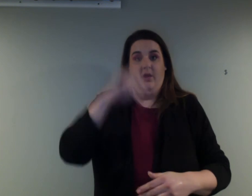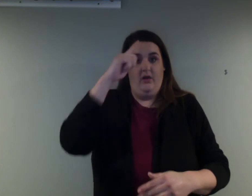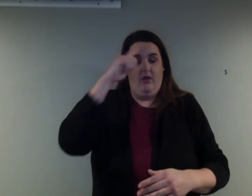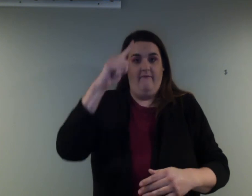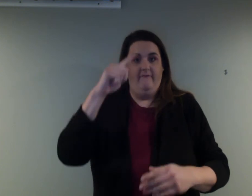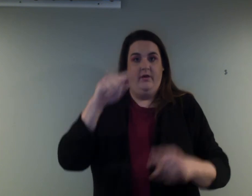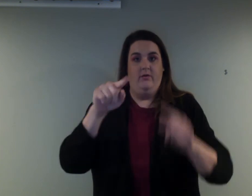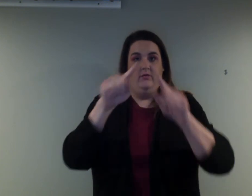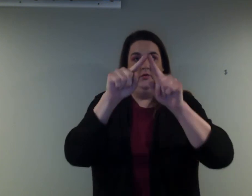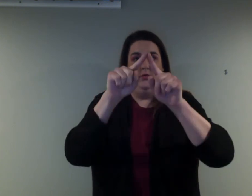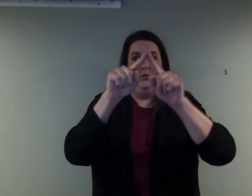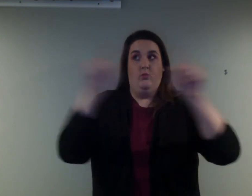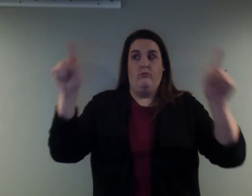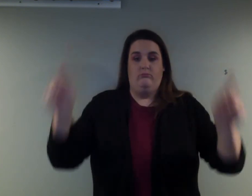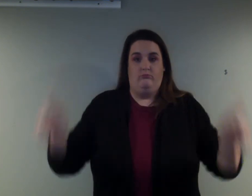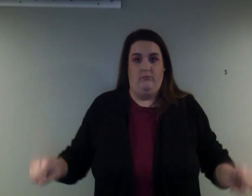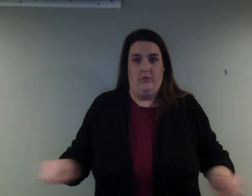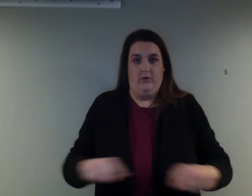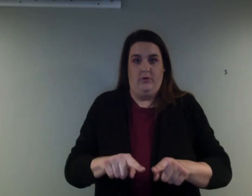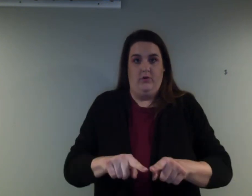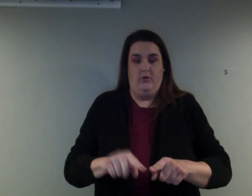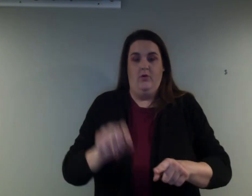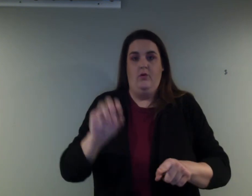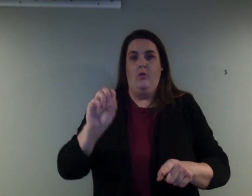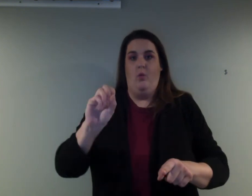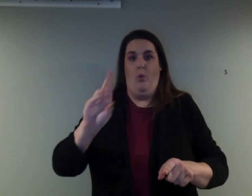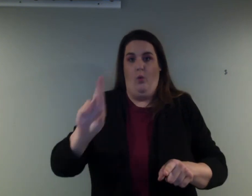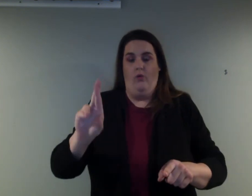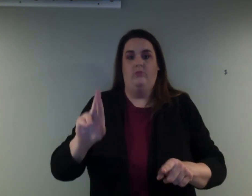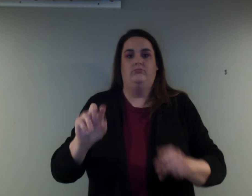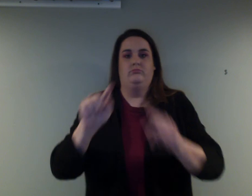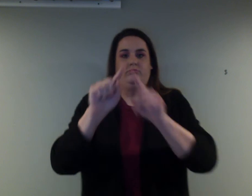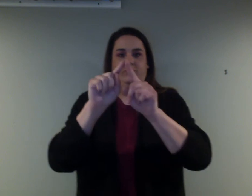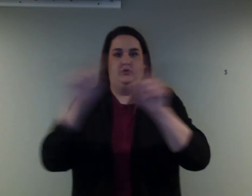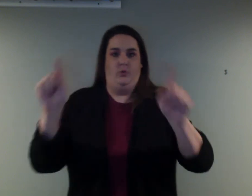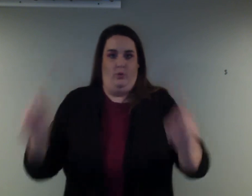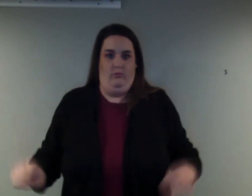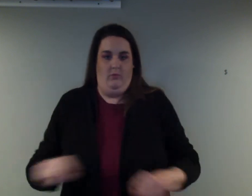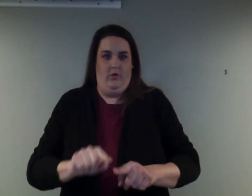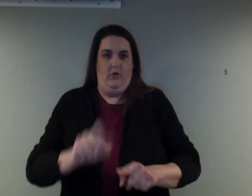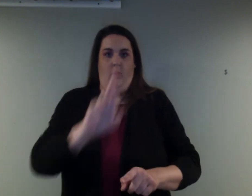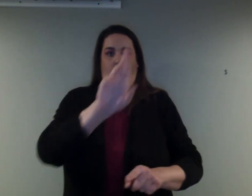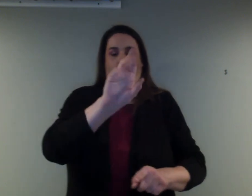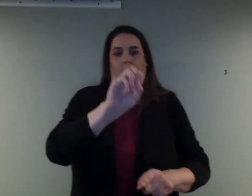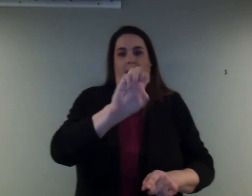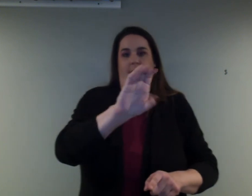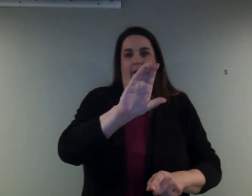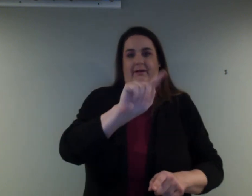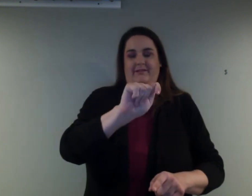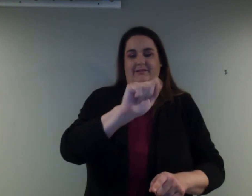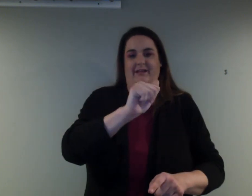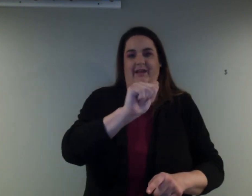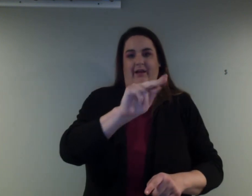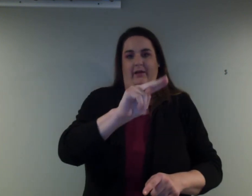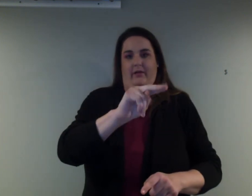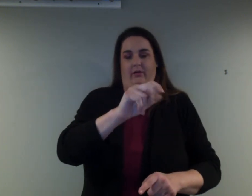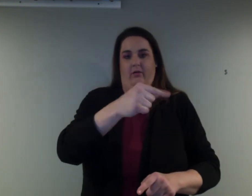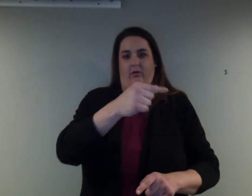be using the new formulas that we learned yesterday about how to find the volume of